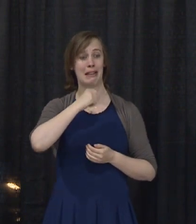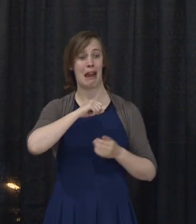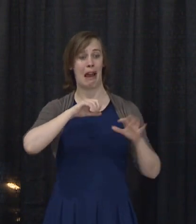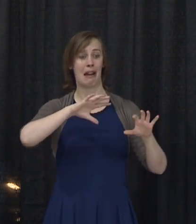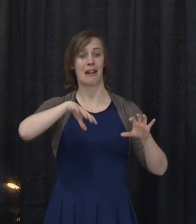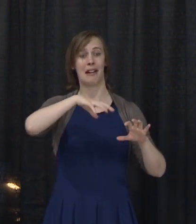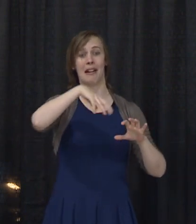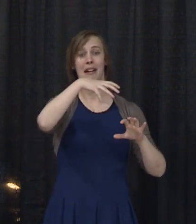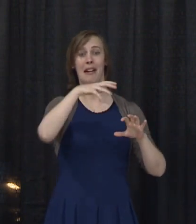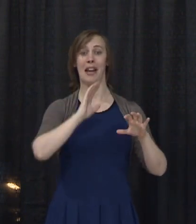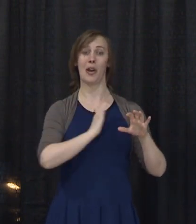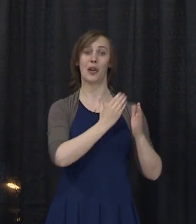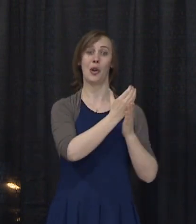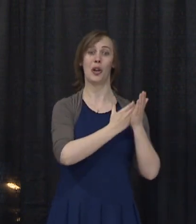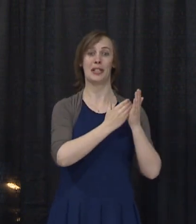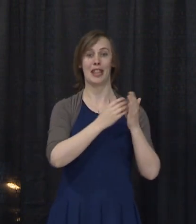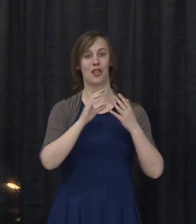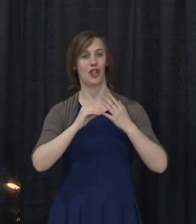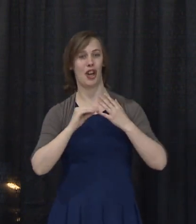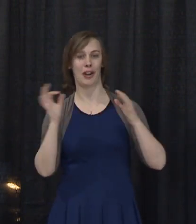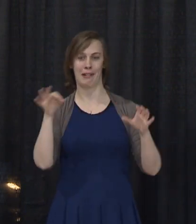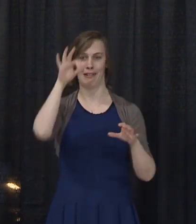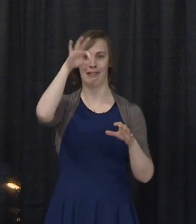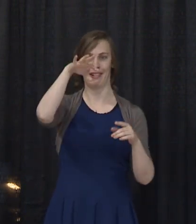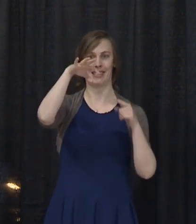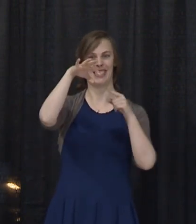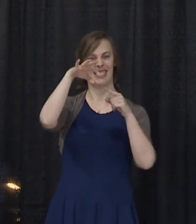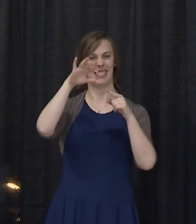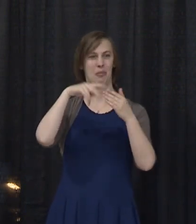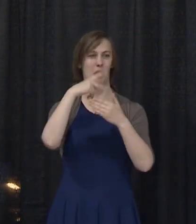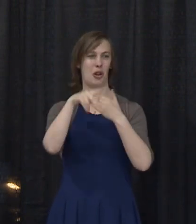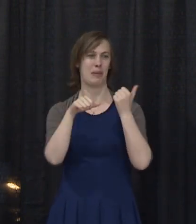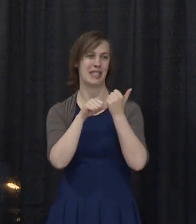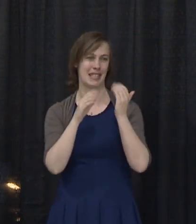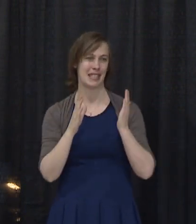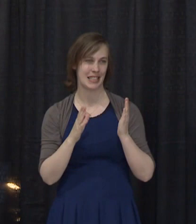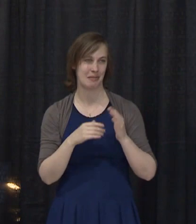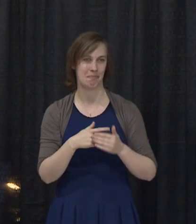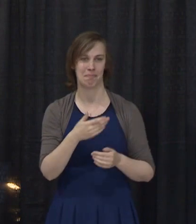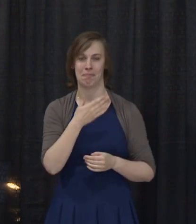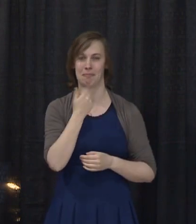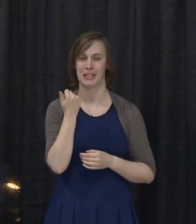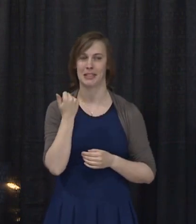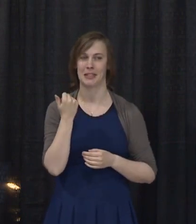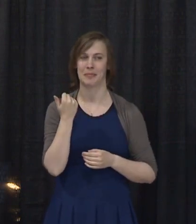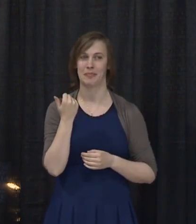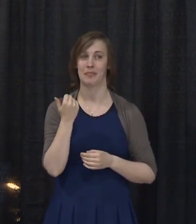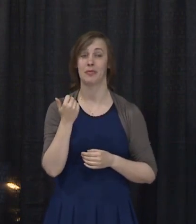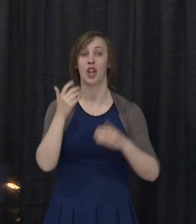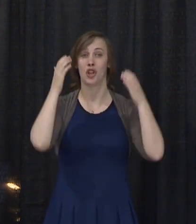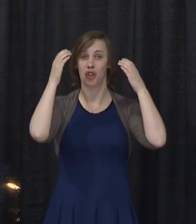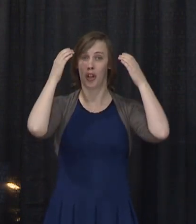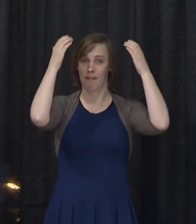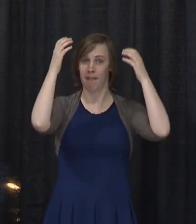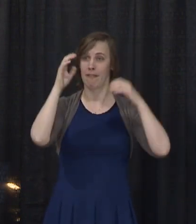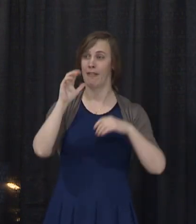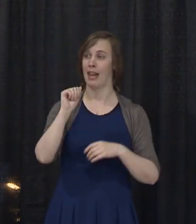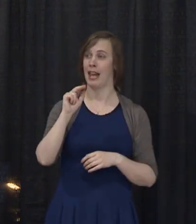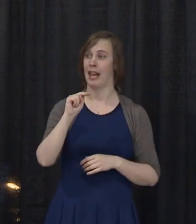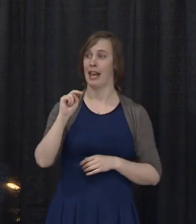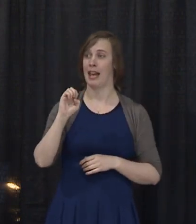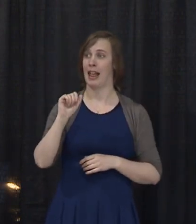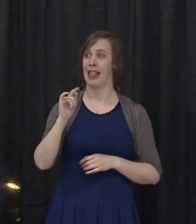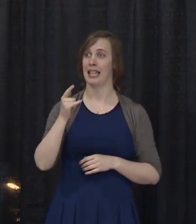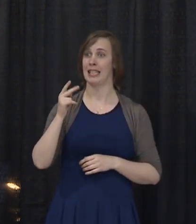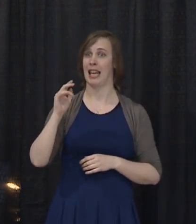Sunday. Then there's Chef, or Annalisa, whom I cried of in front of approximately 812